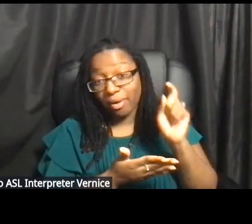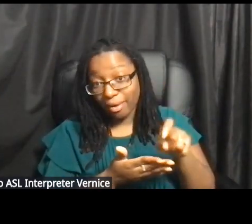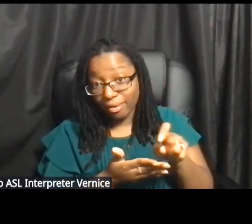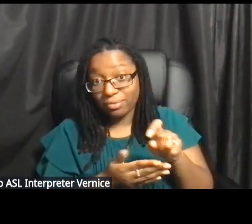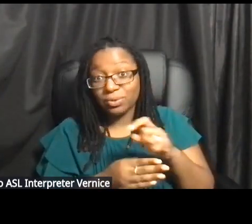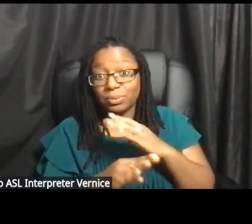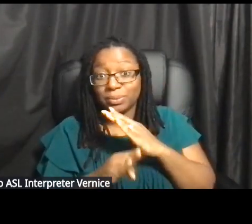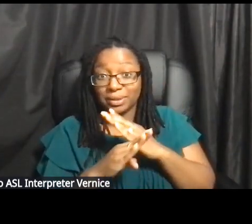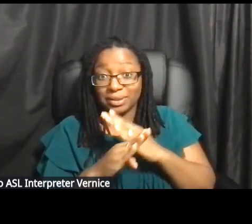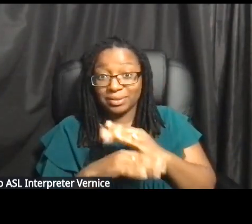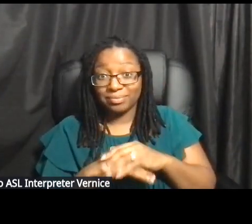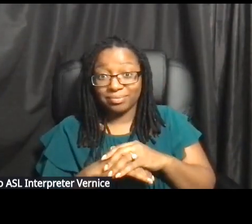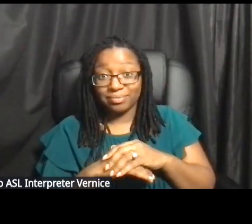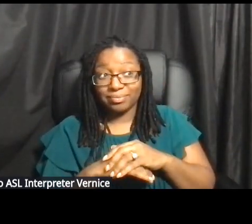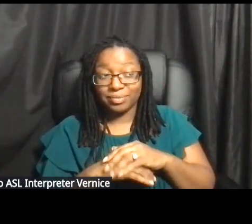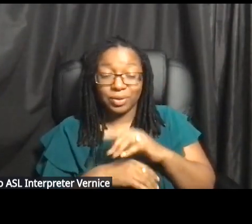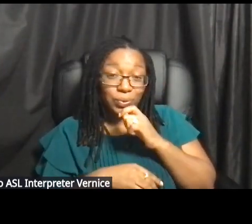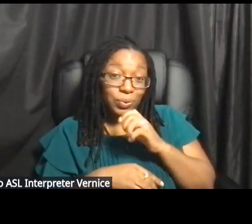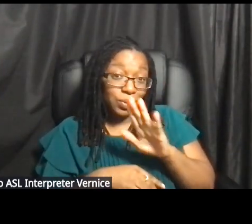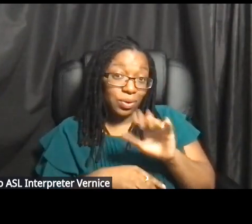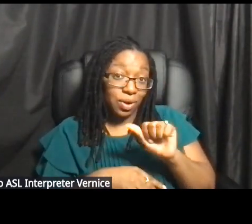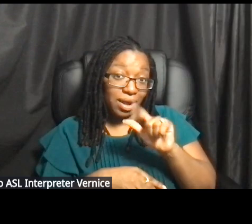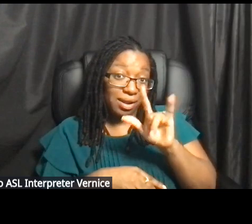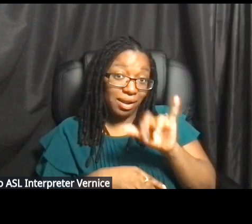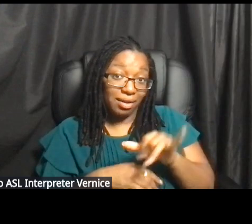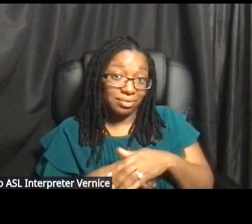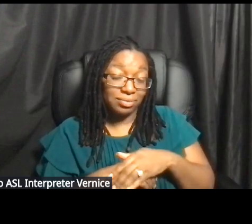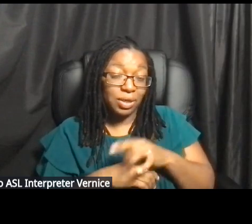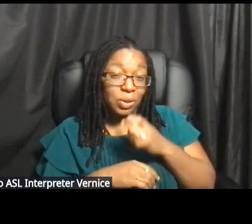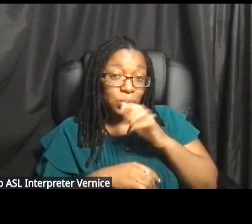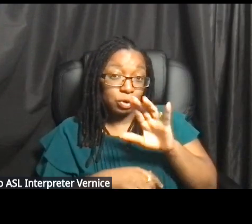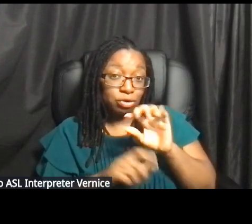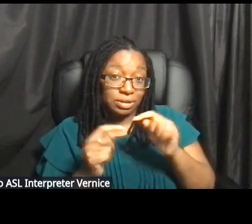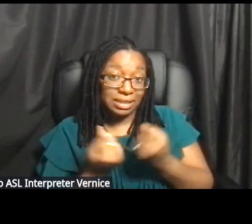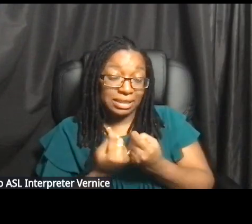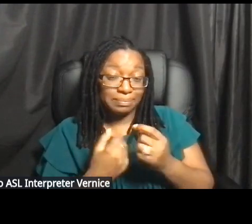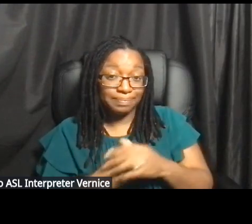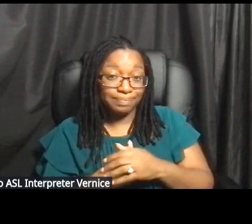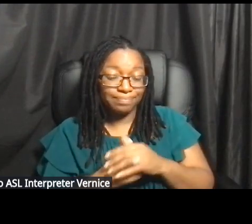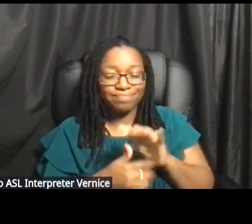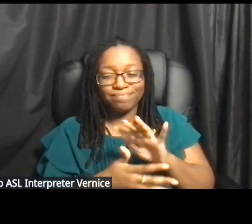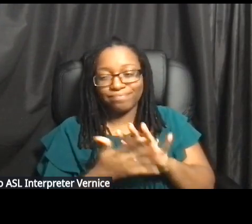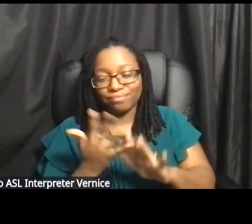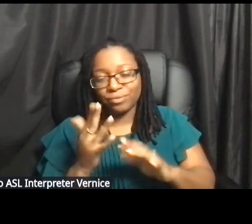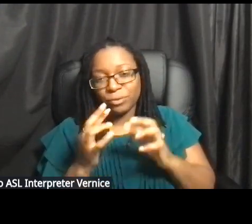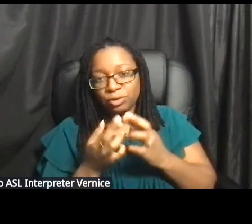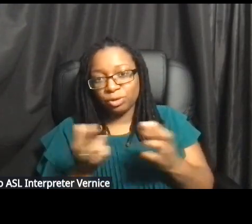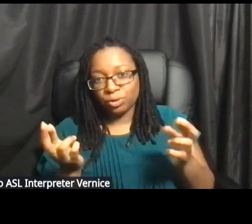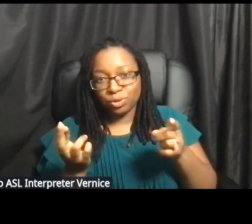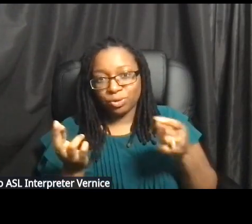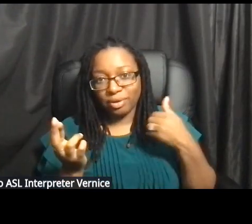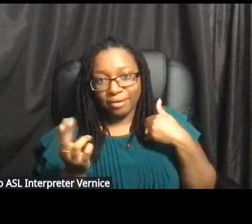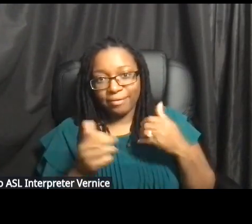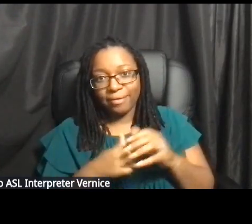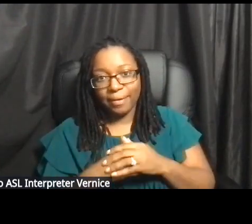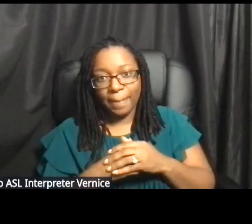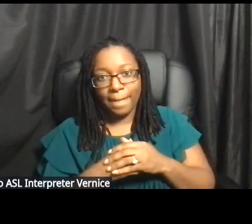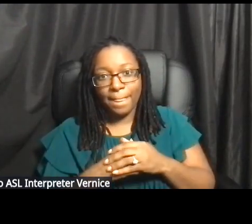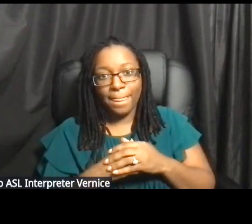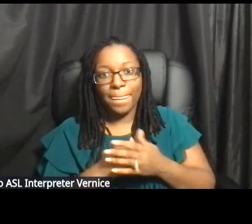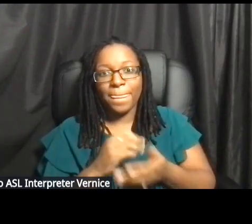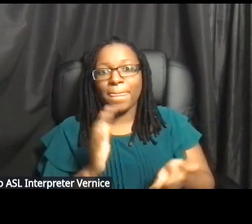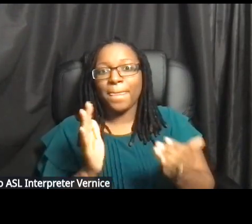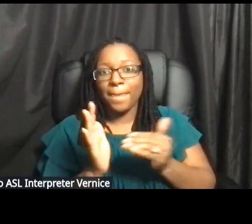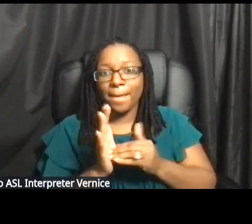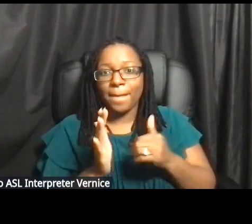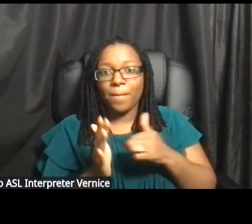And who are your allies? Who's on your team? These are all resources that you have. And again, we did sort of a